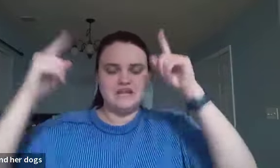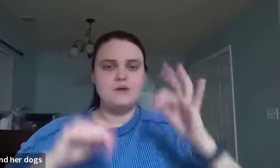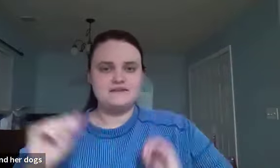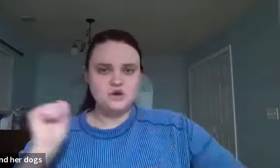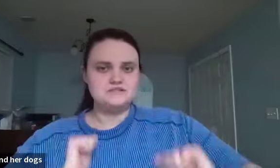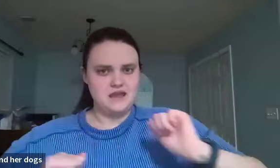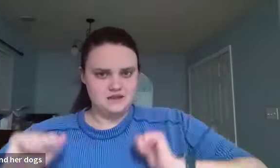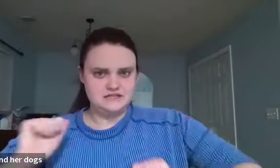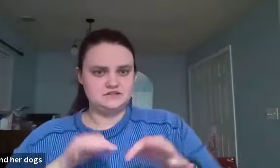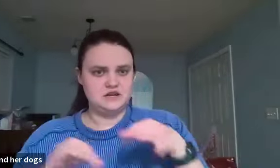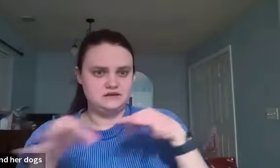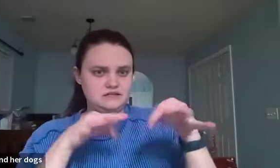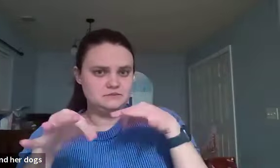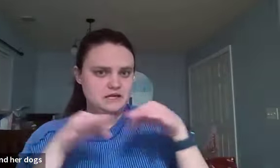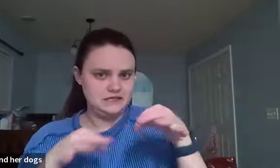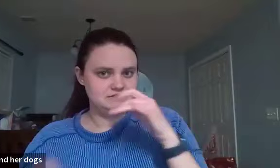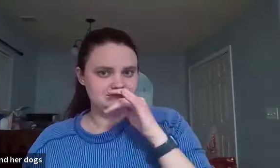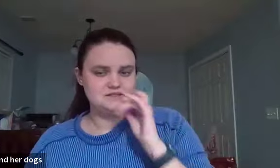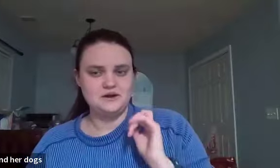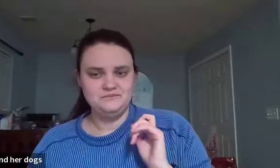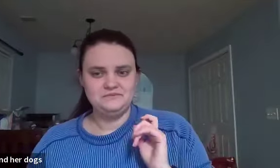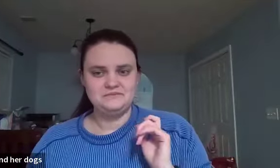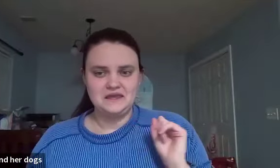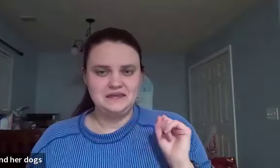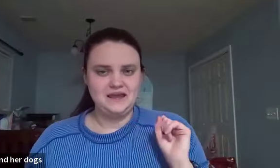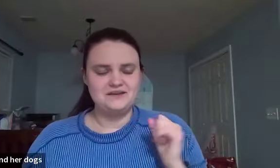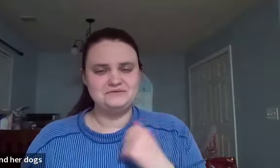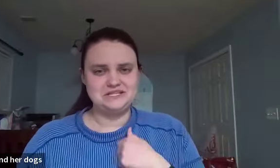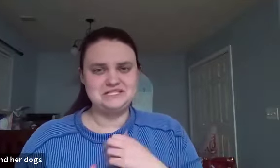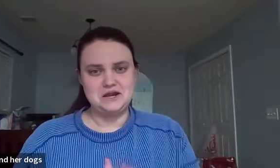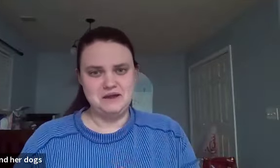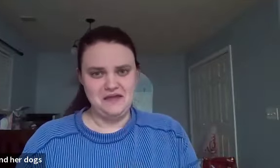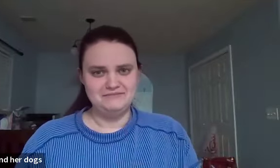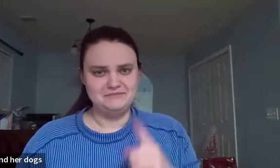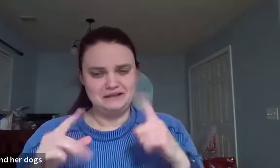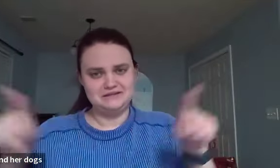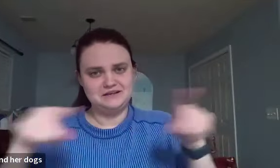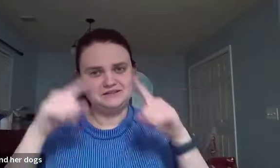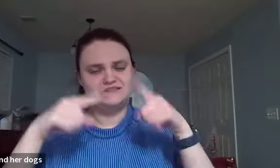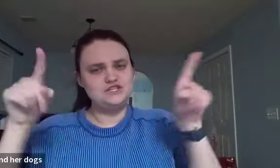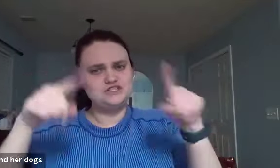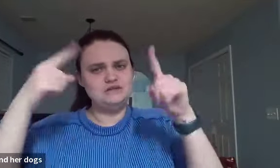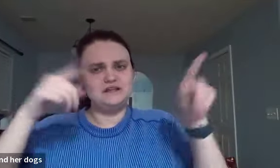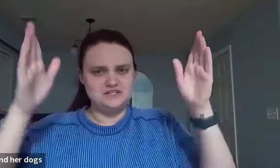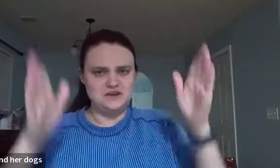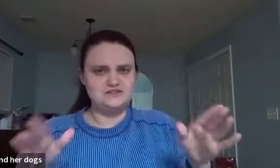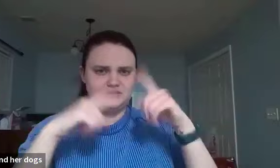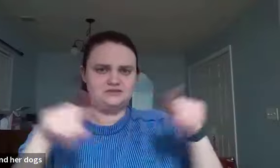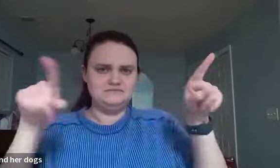I would have to almost like act it out to kind of explain it. So yeah, unfortunately, sorry about that. I'm like conduct because if you just do like